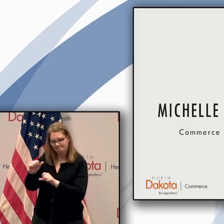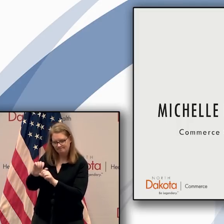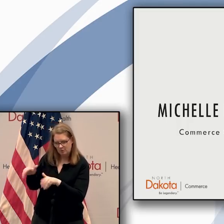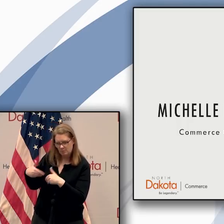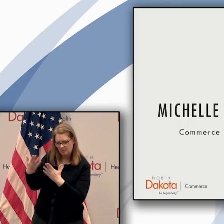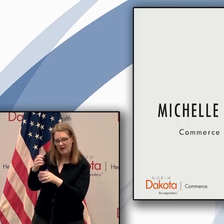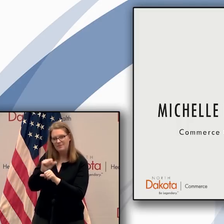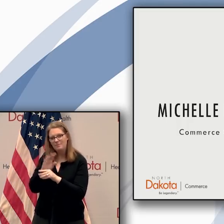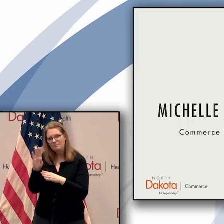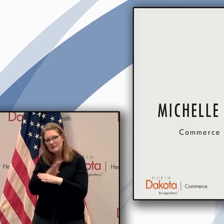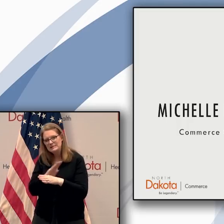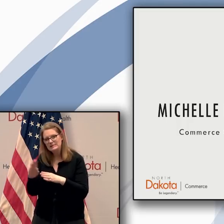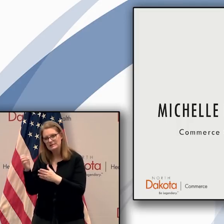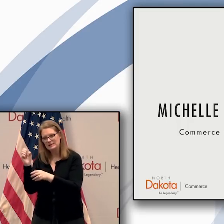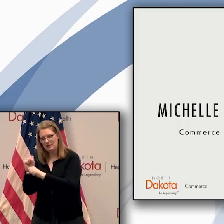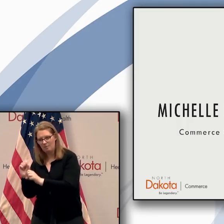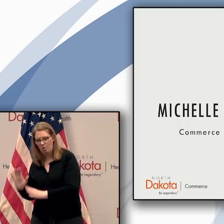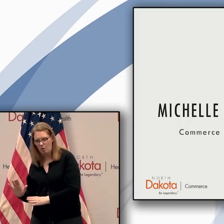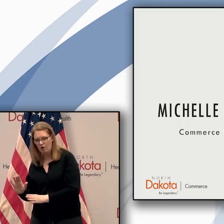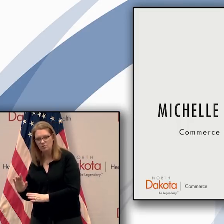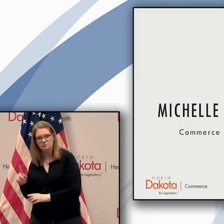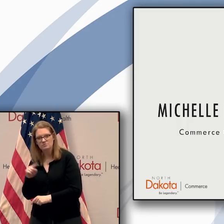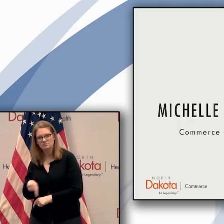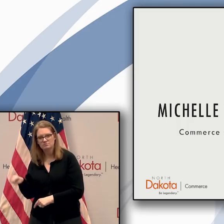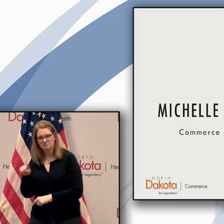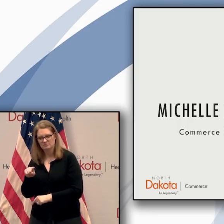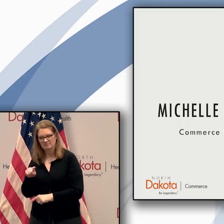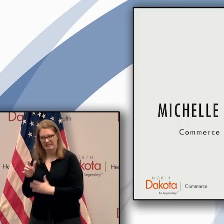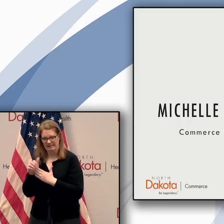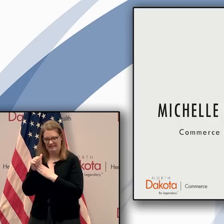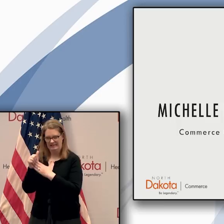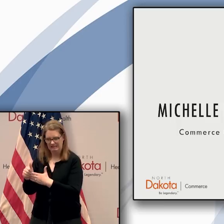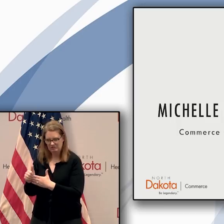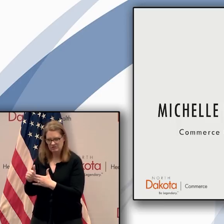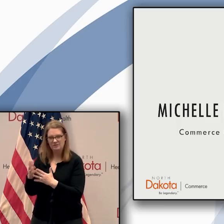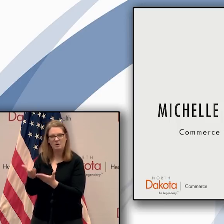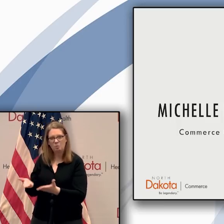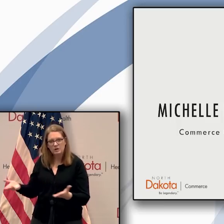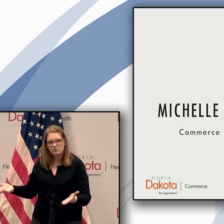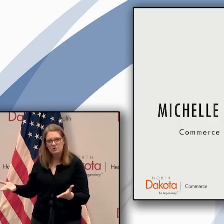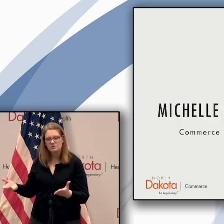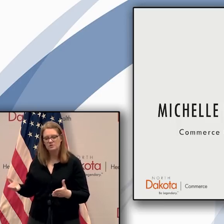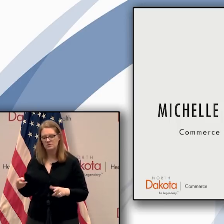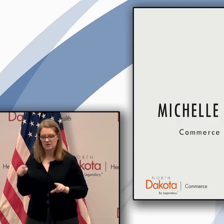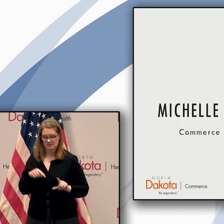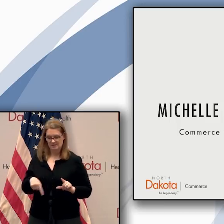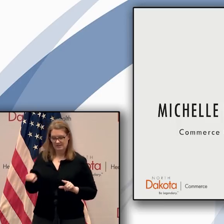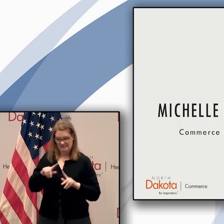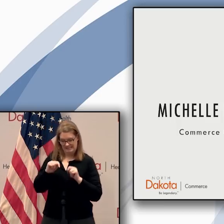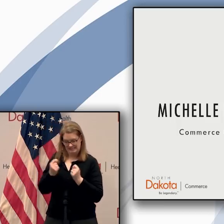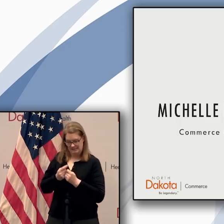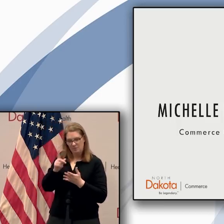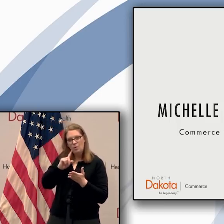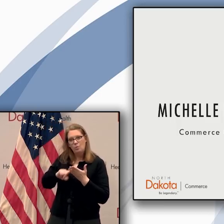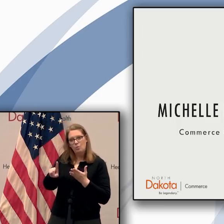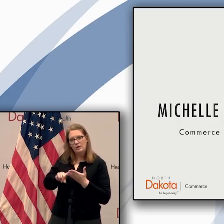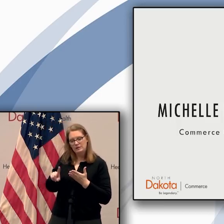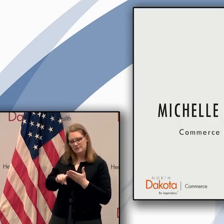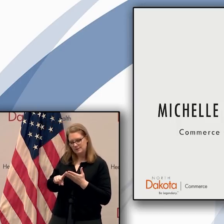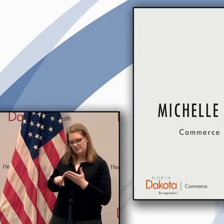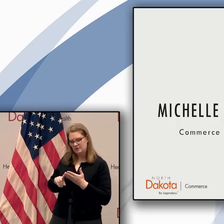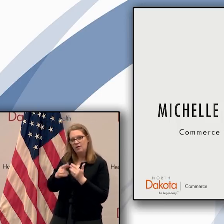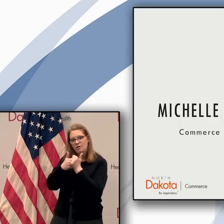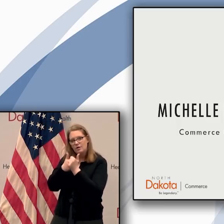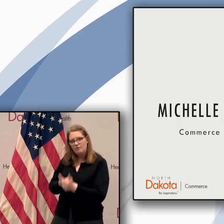and employers resources that are important in this time. We dedicated a team of researchers to track and interpret